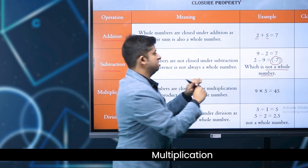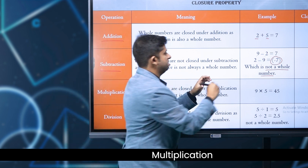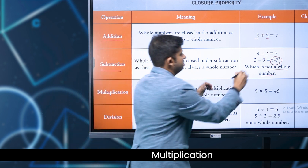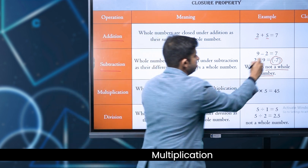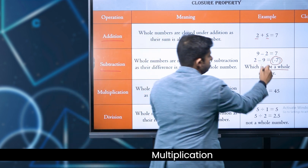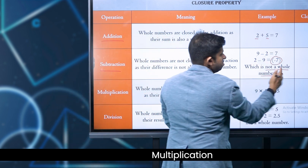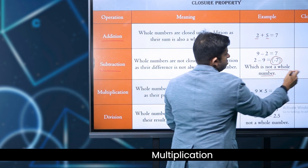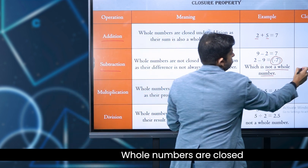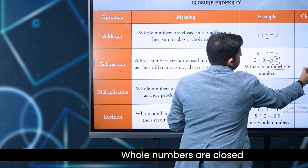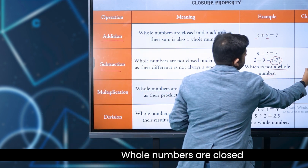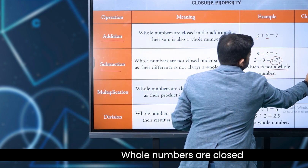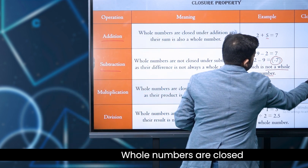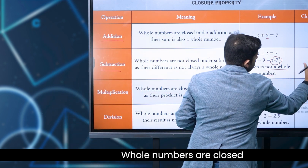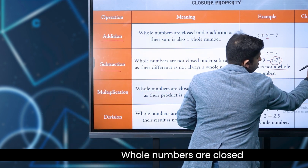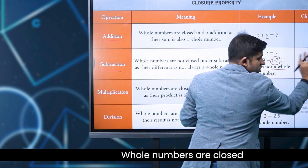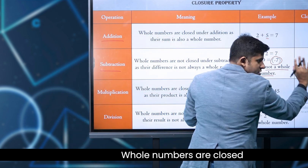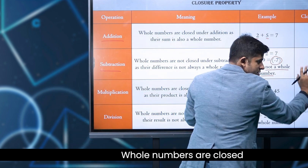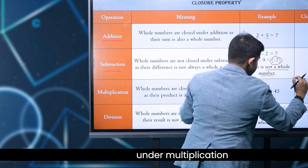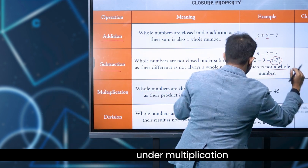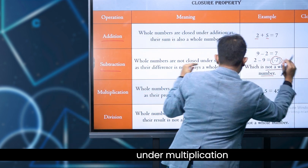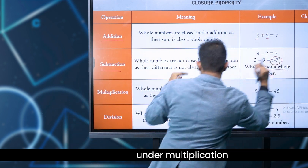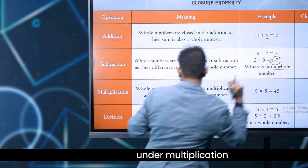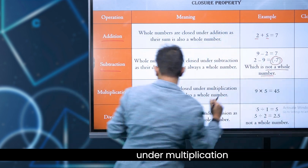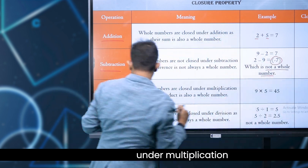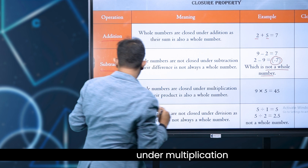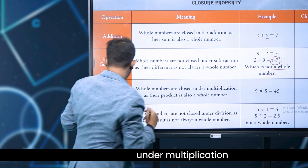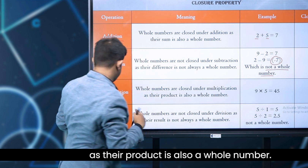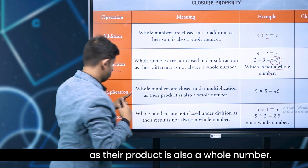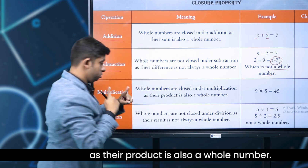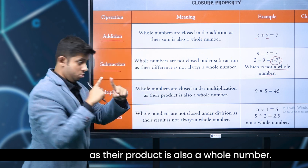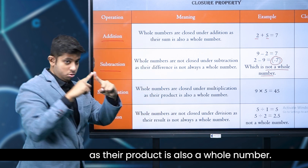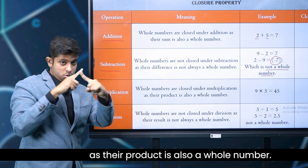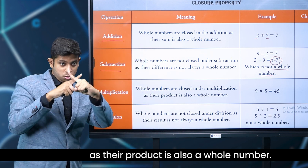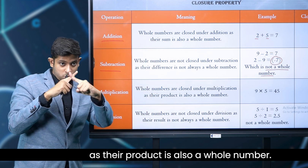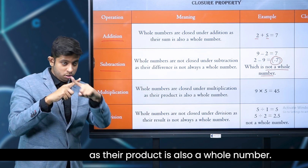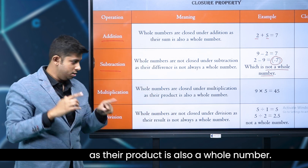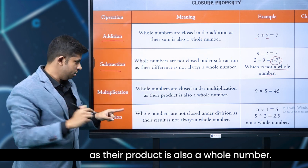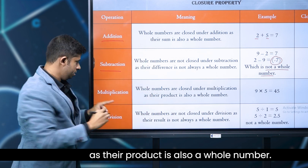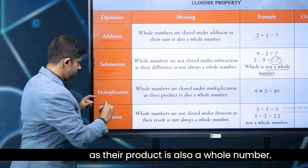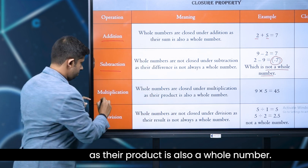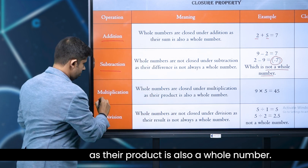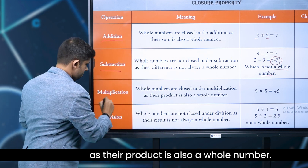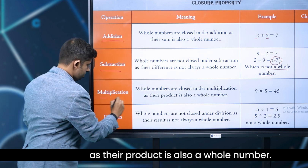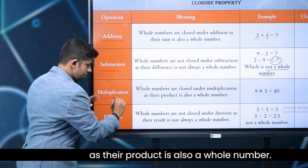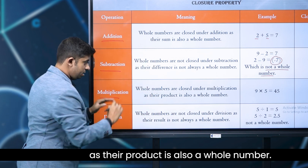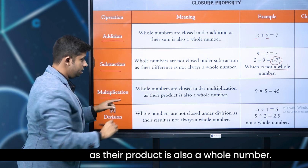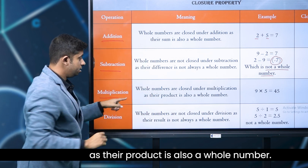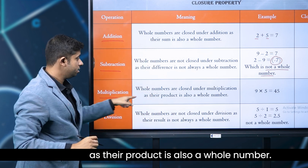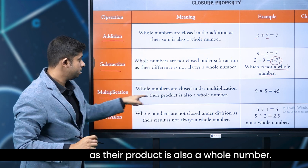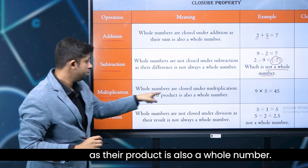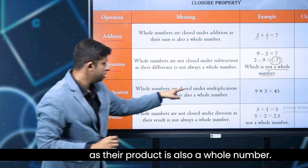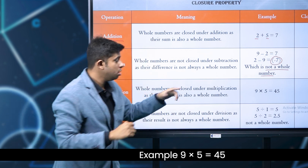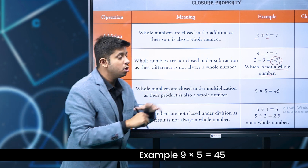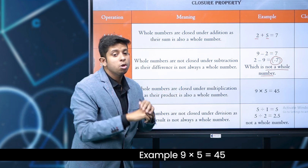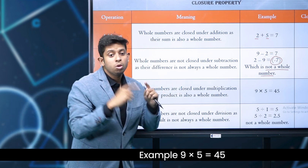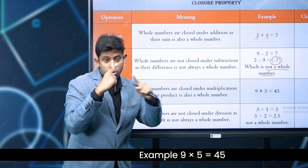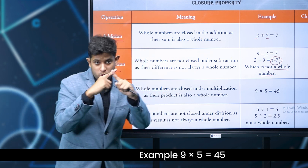Multiplication. Whole numbers are closed under multiplication as their product is also a whole number.